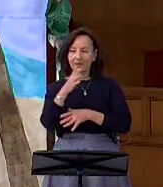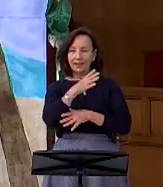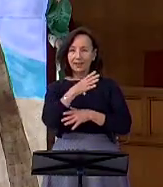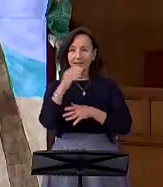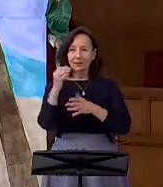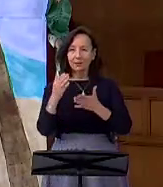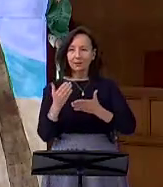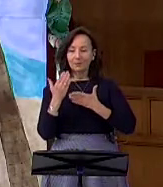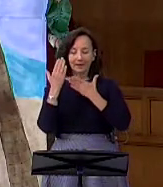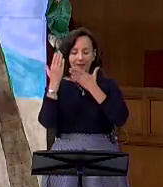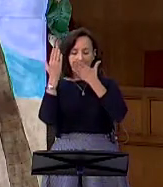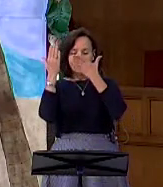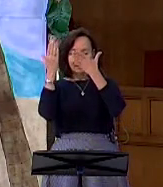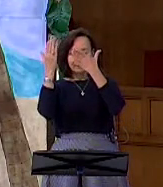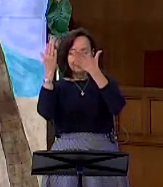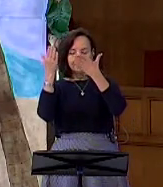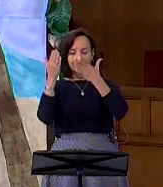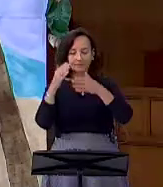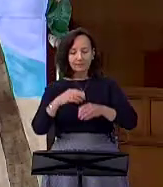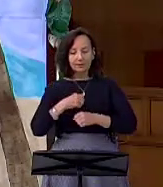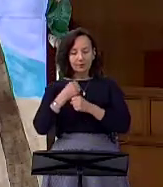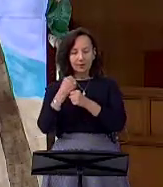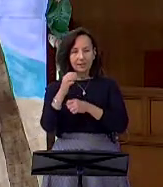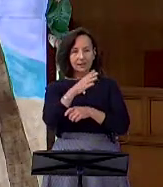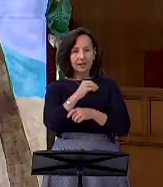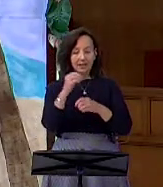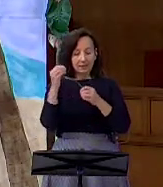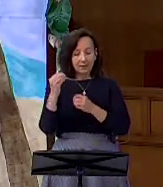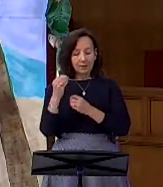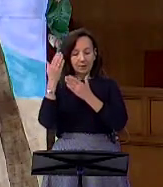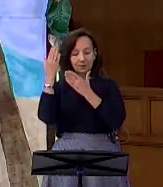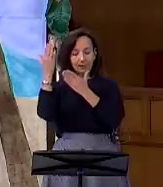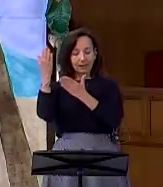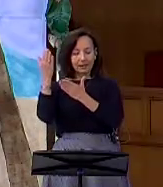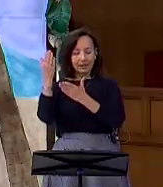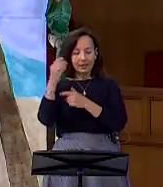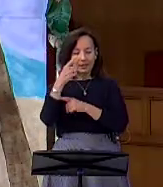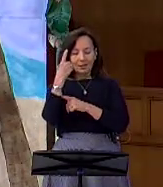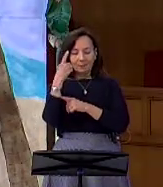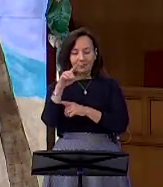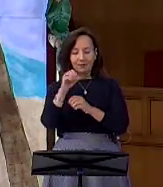trust and obey, trust and obey.